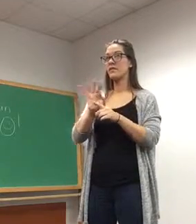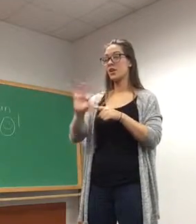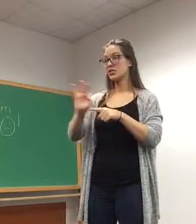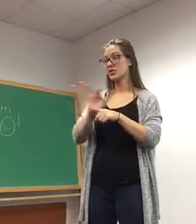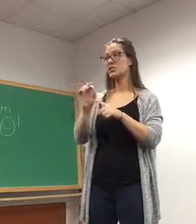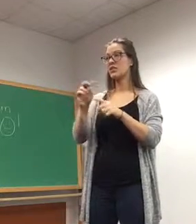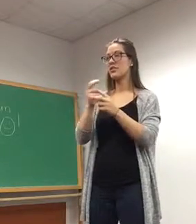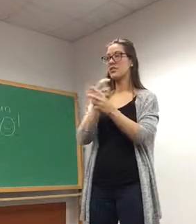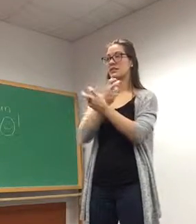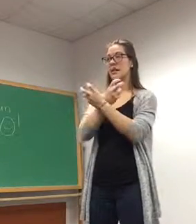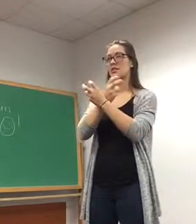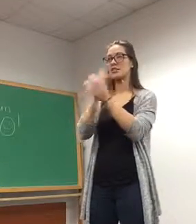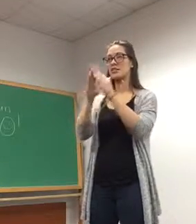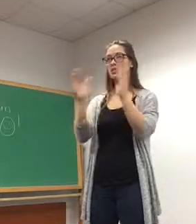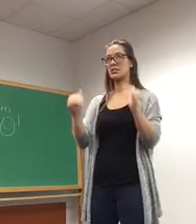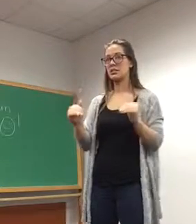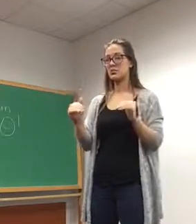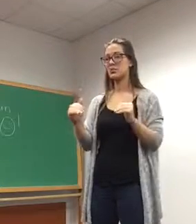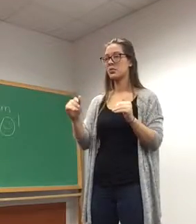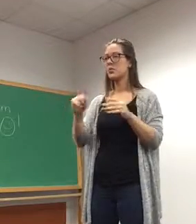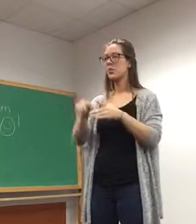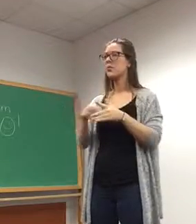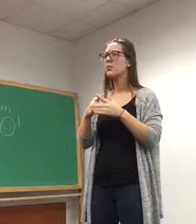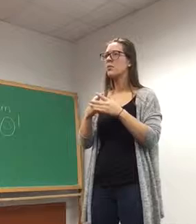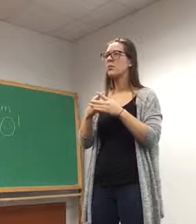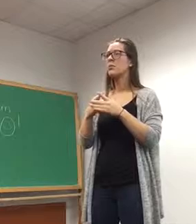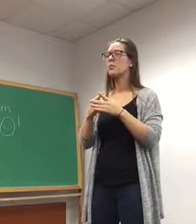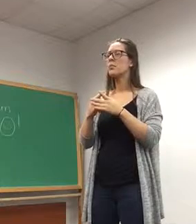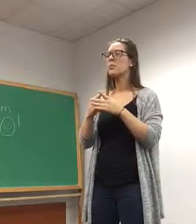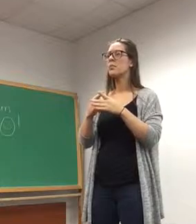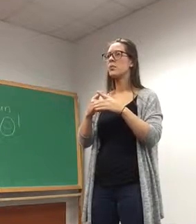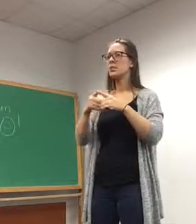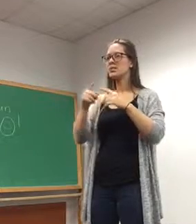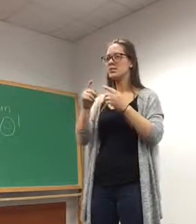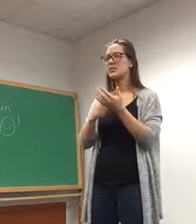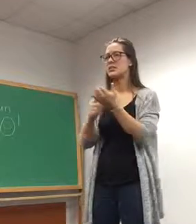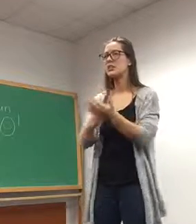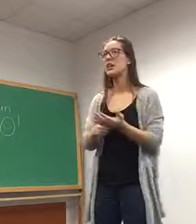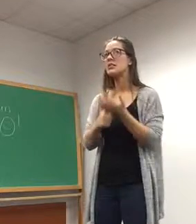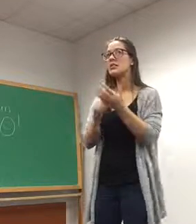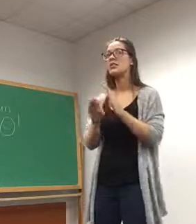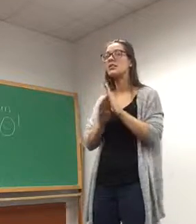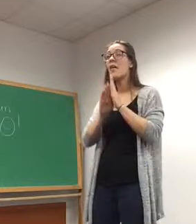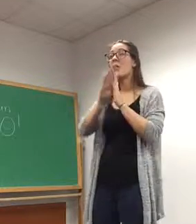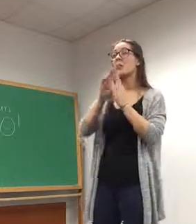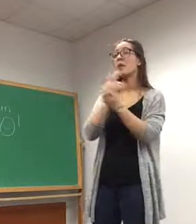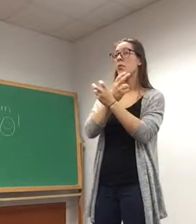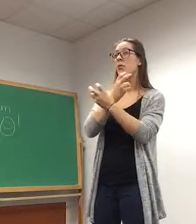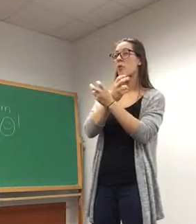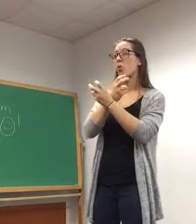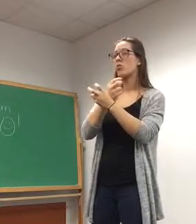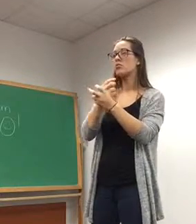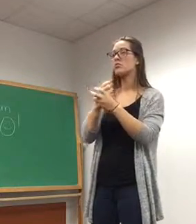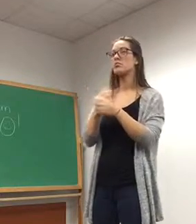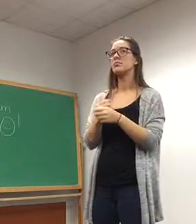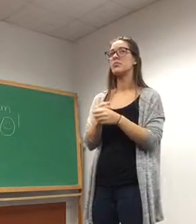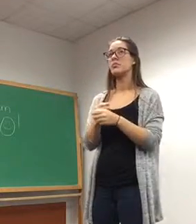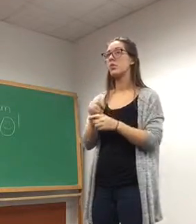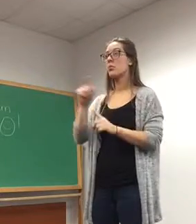beginnings of the developing of the bone itself. Now, when you guys and girls, when we were all born, when we first came into this world,